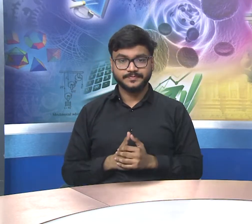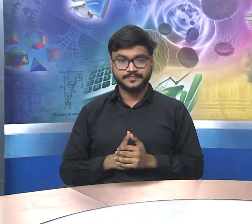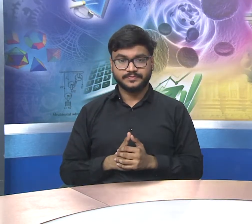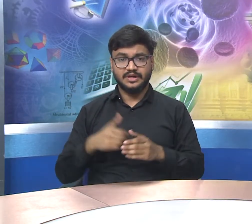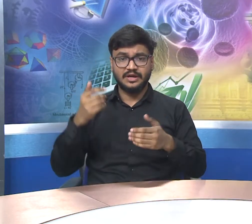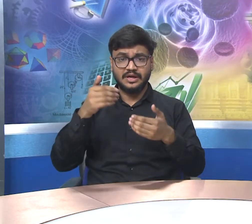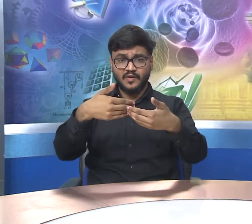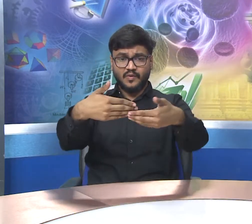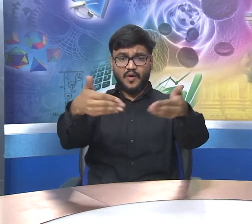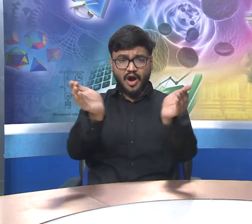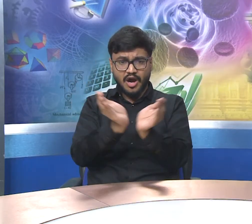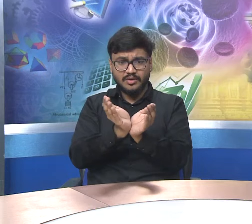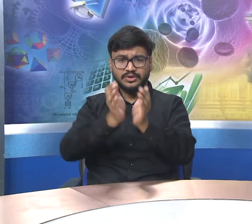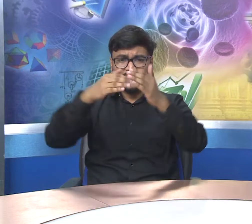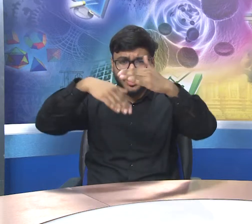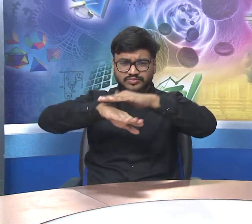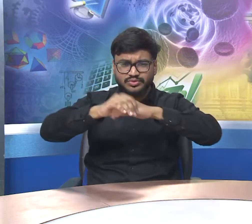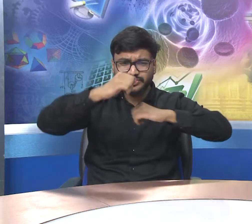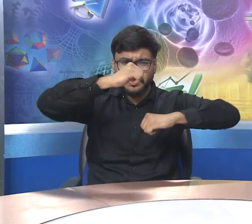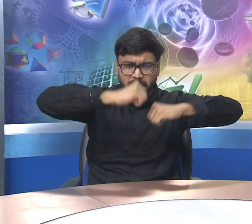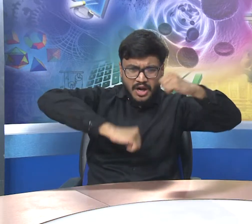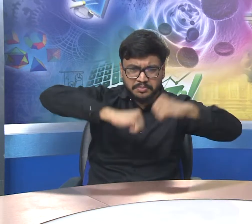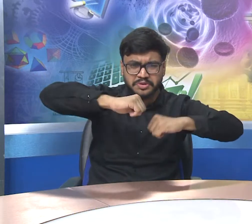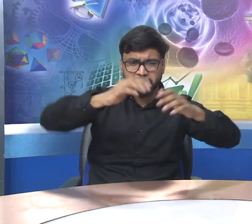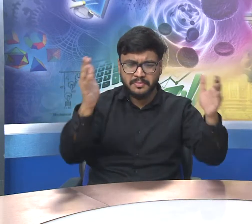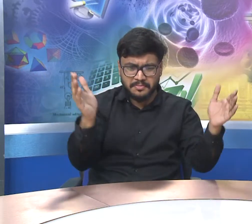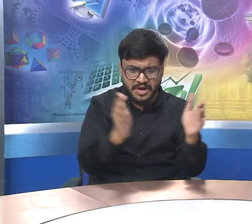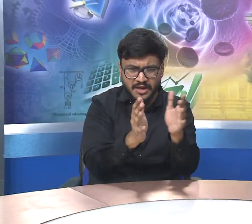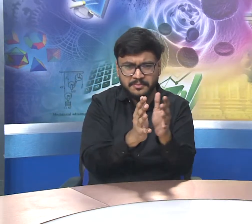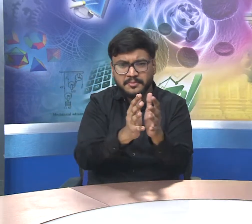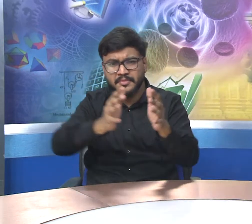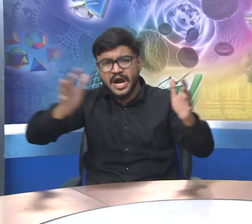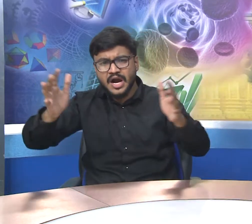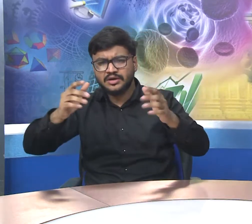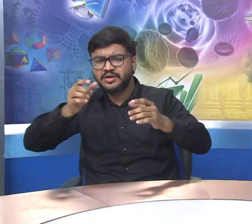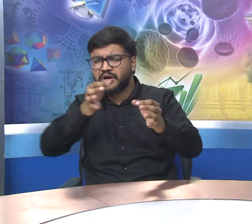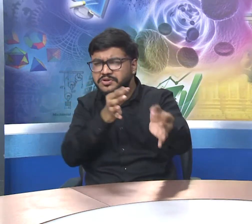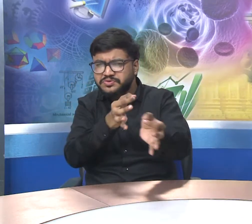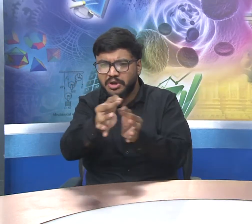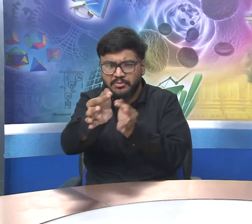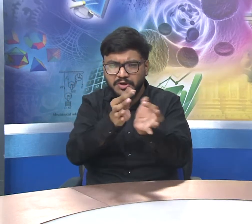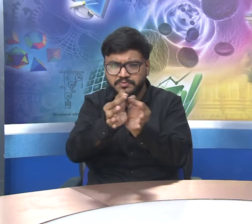They can explain the size and the structure of this community also.